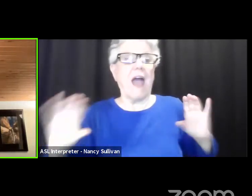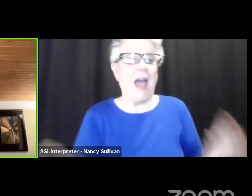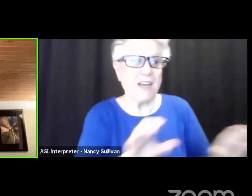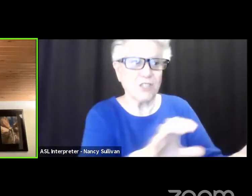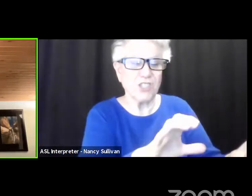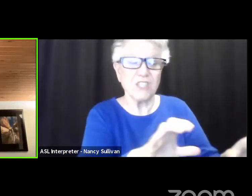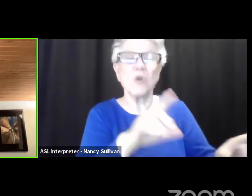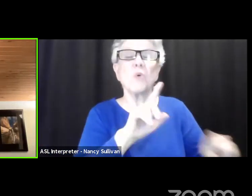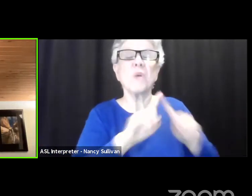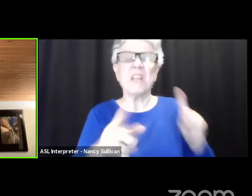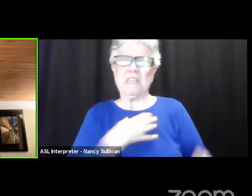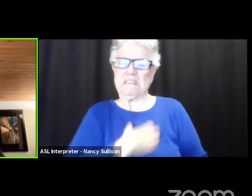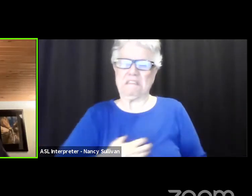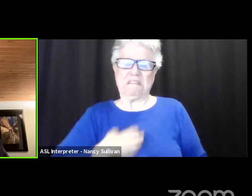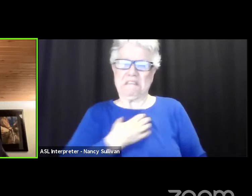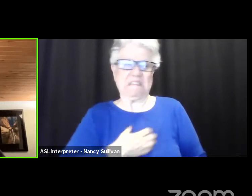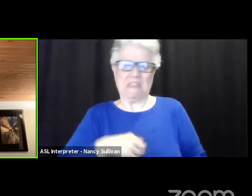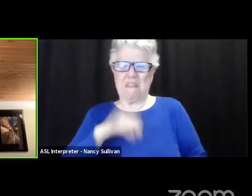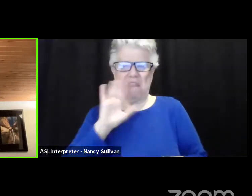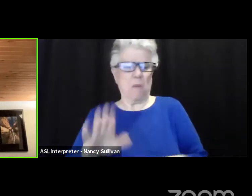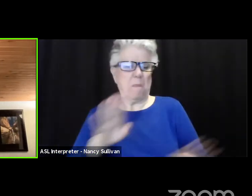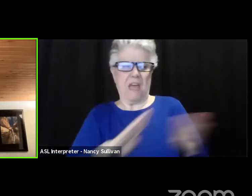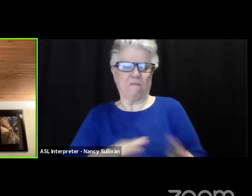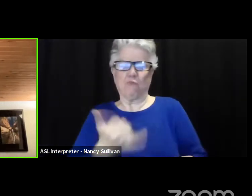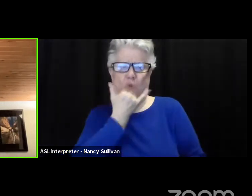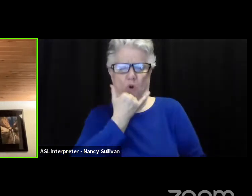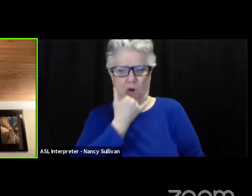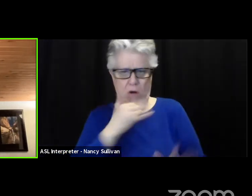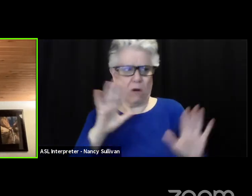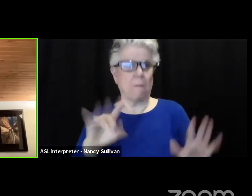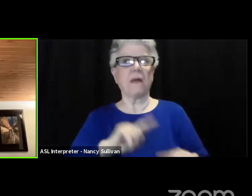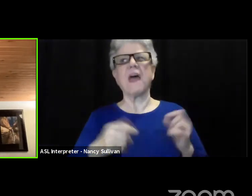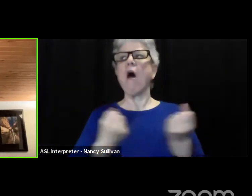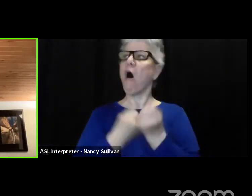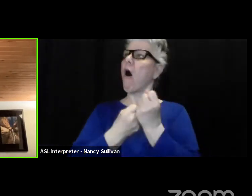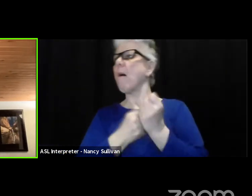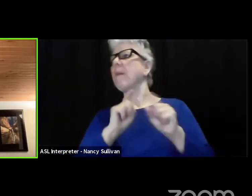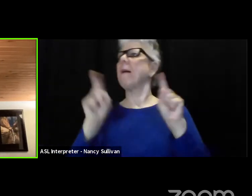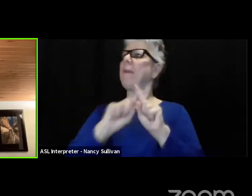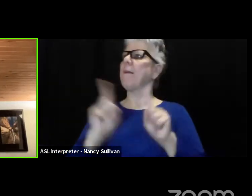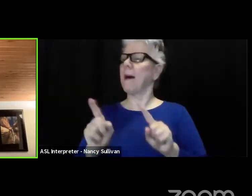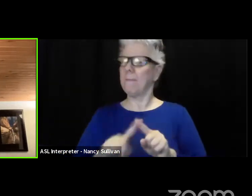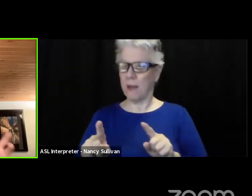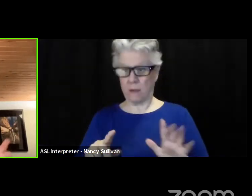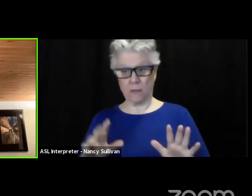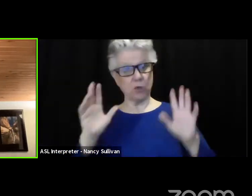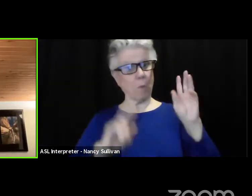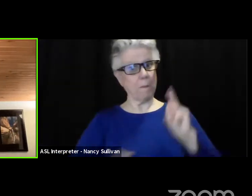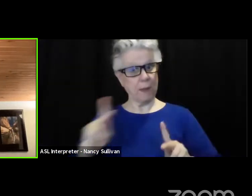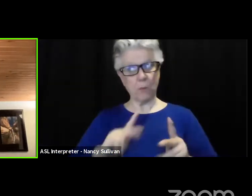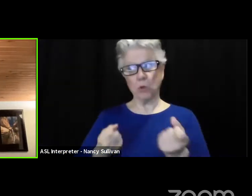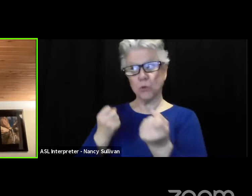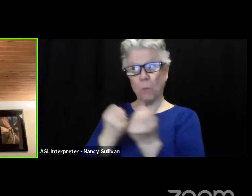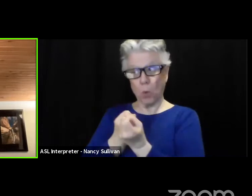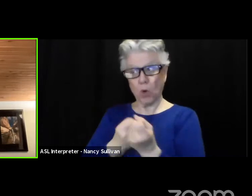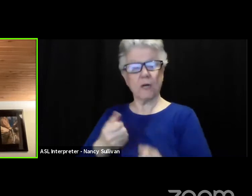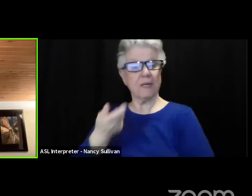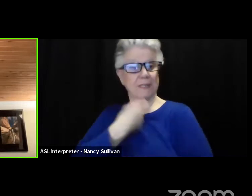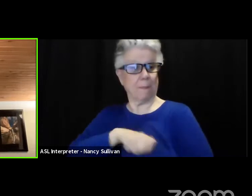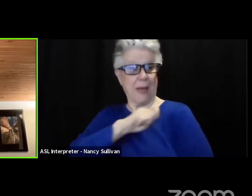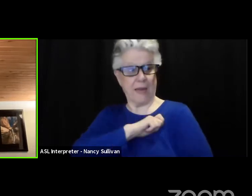behavior. Now, advocates of the Spanish colonial enterprise argued, among other